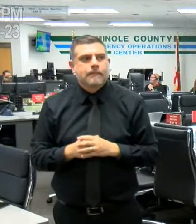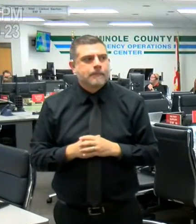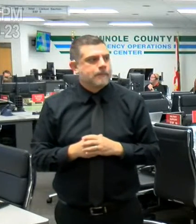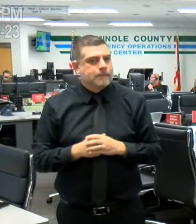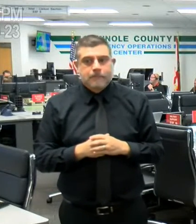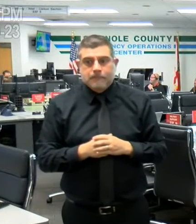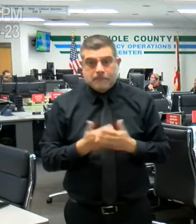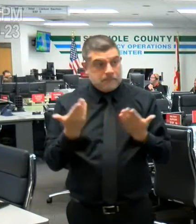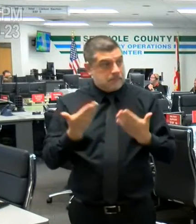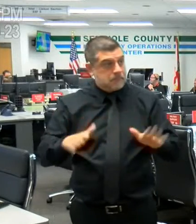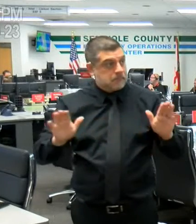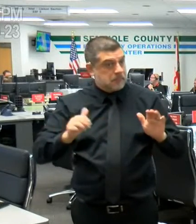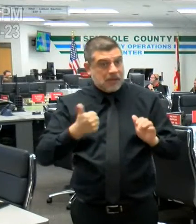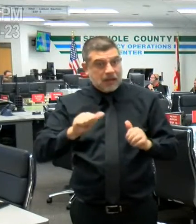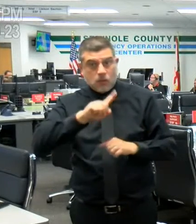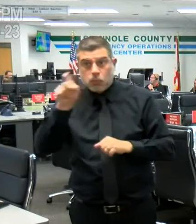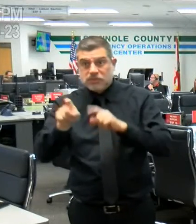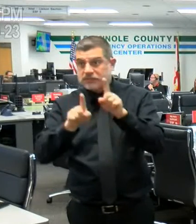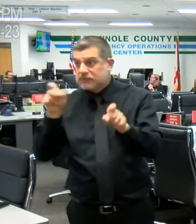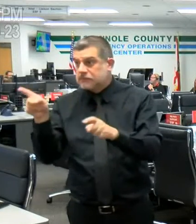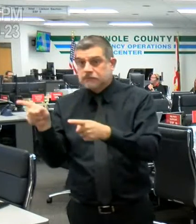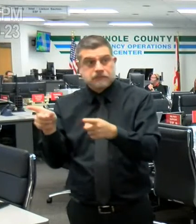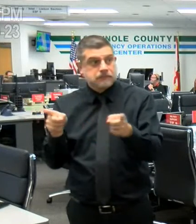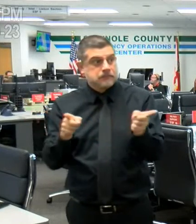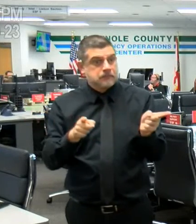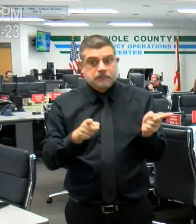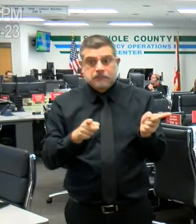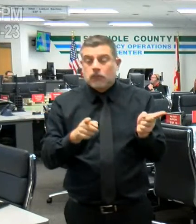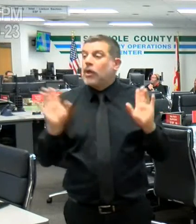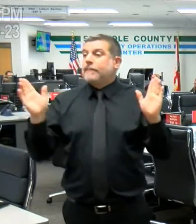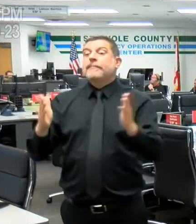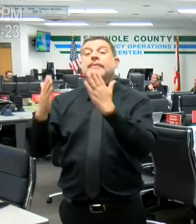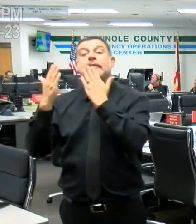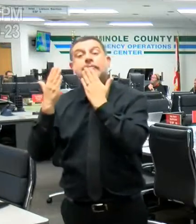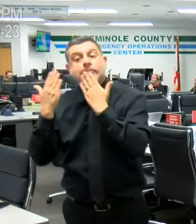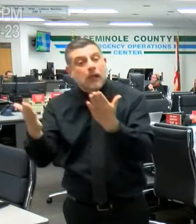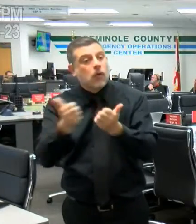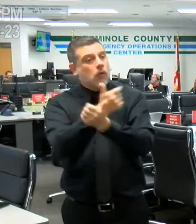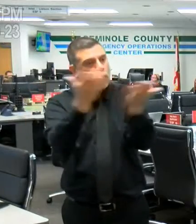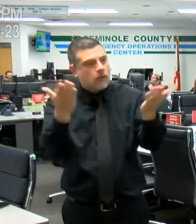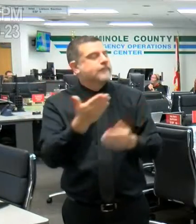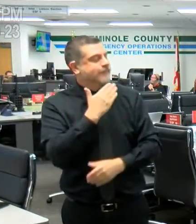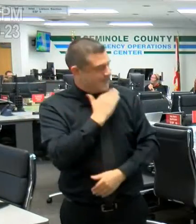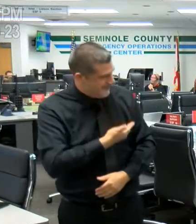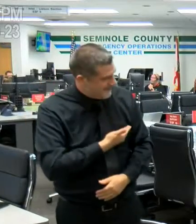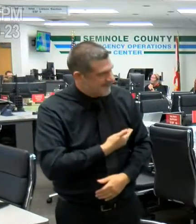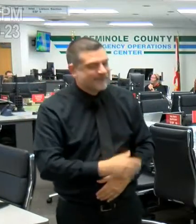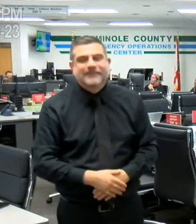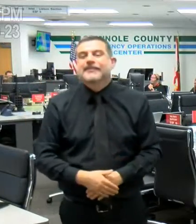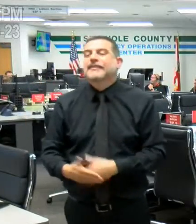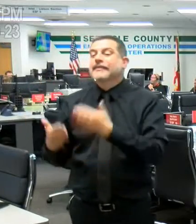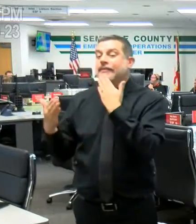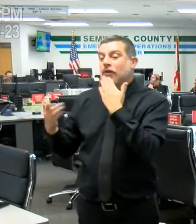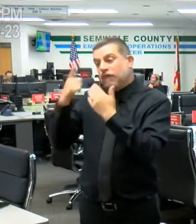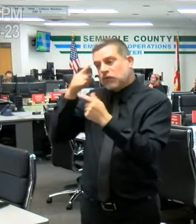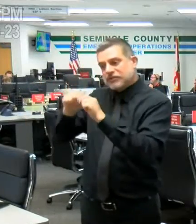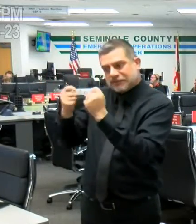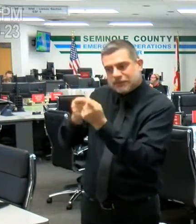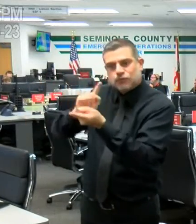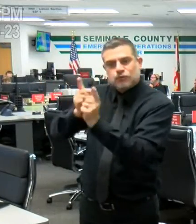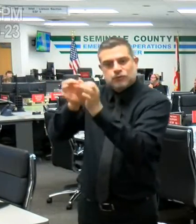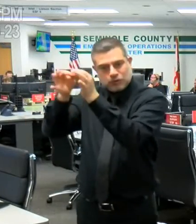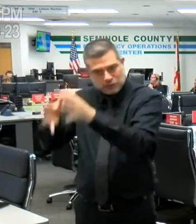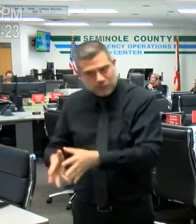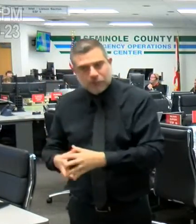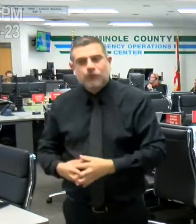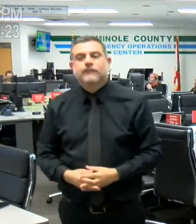Any other questions? Well, I want to thank you all for being here today. Thank you to our translator, and stay